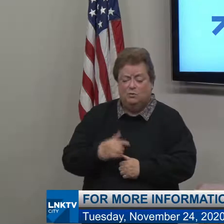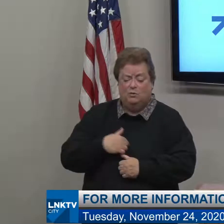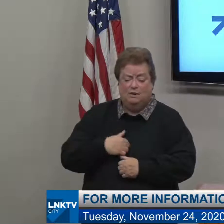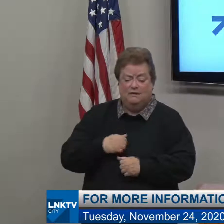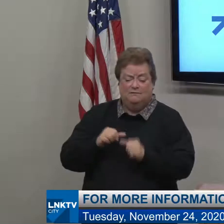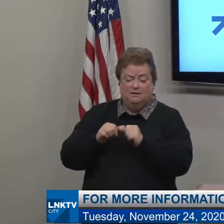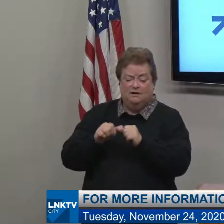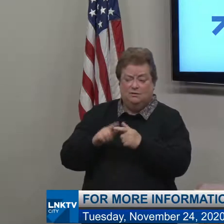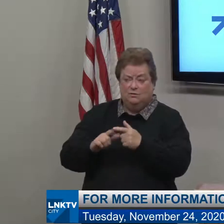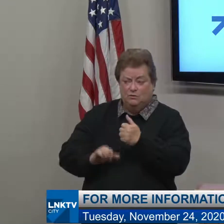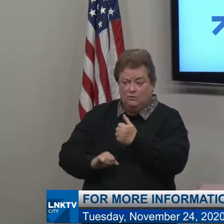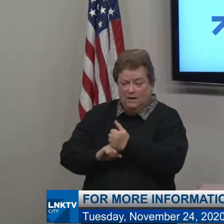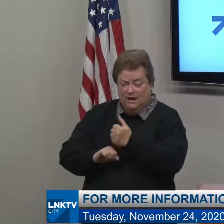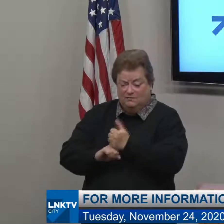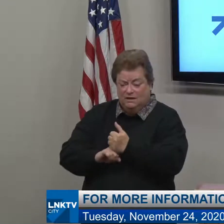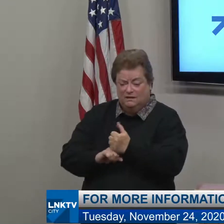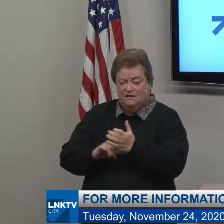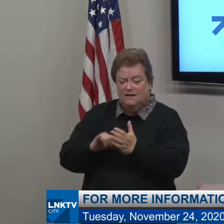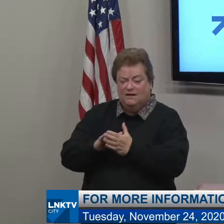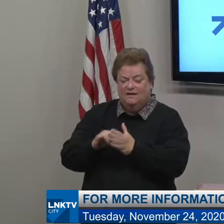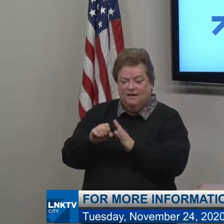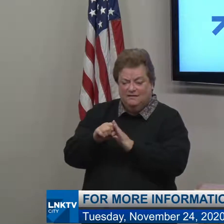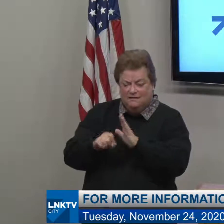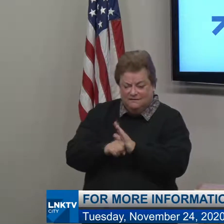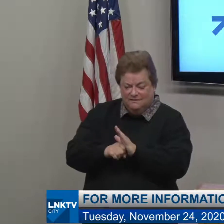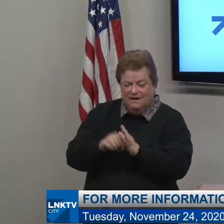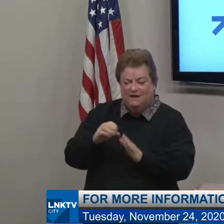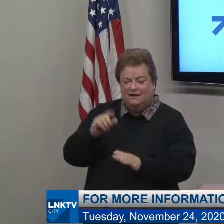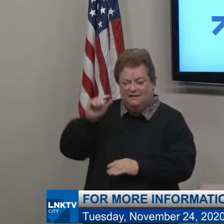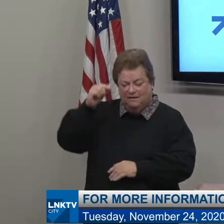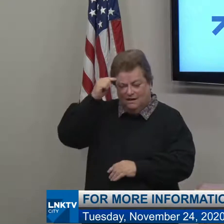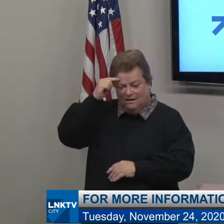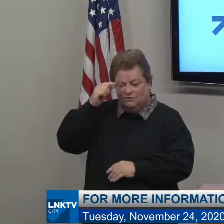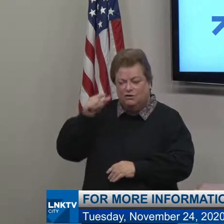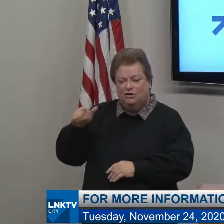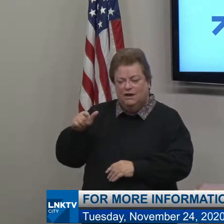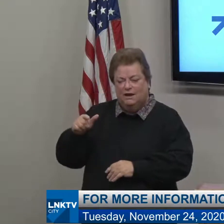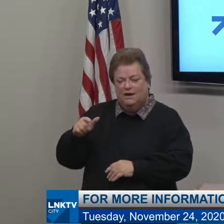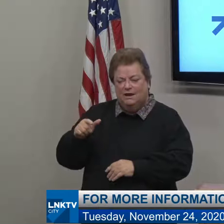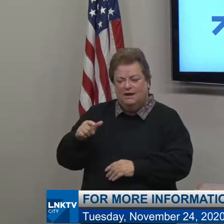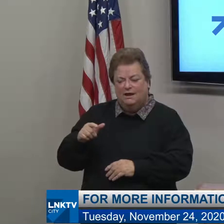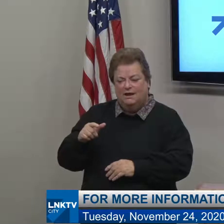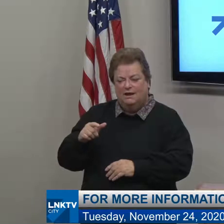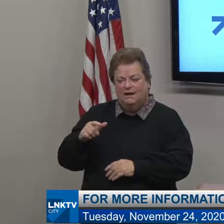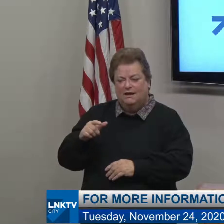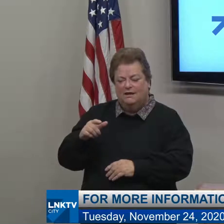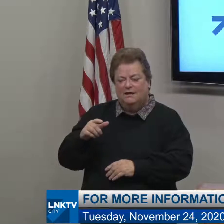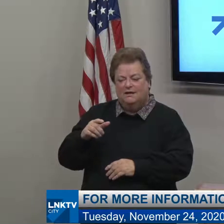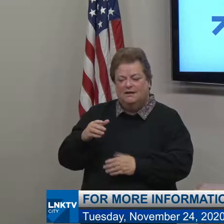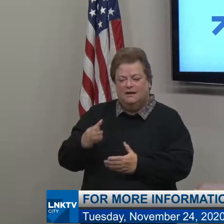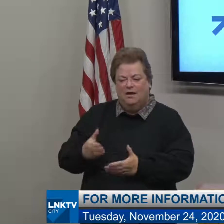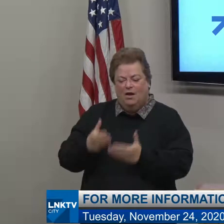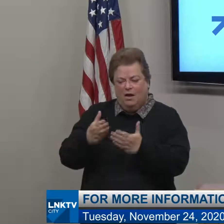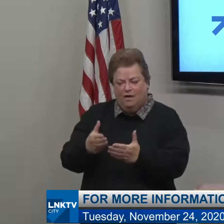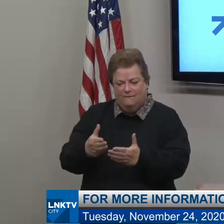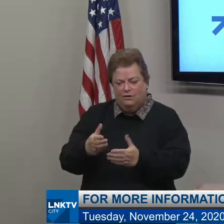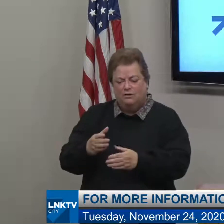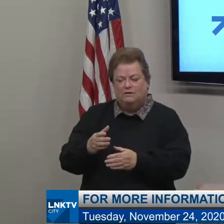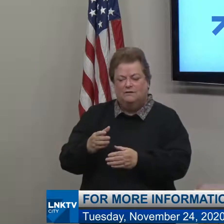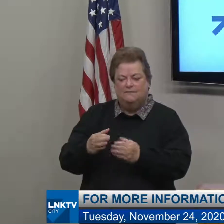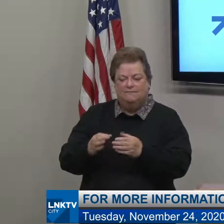advocate that the state and the governor, with his share of the coronavirus relief funds, direct more rounds of funding